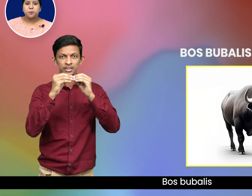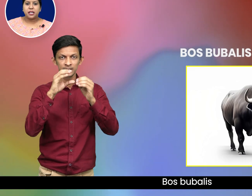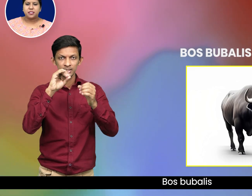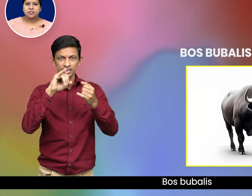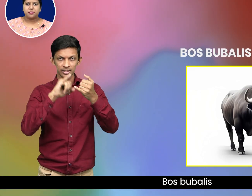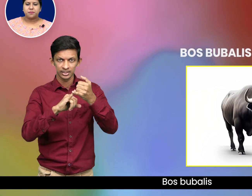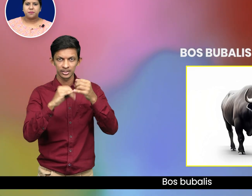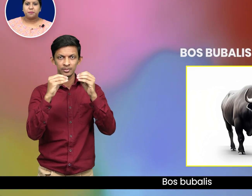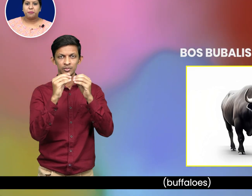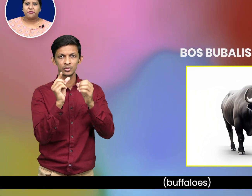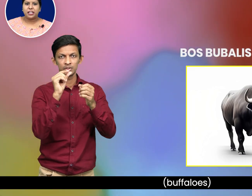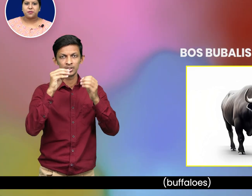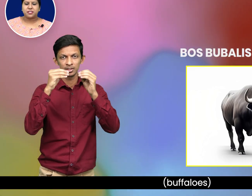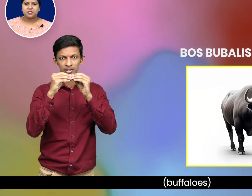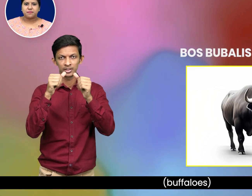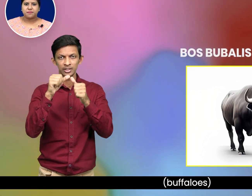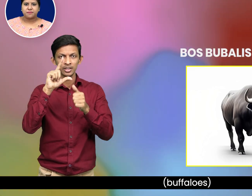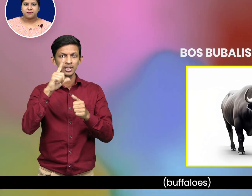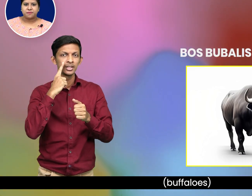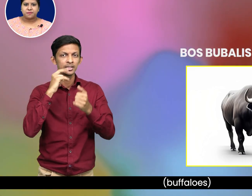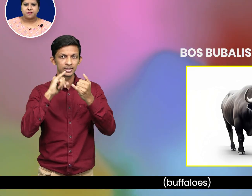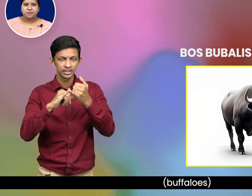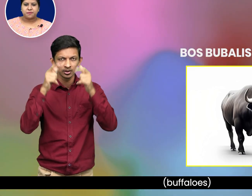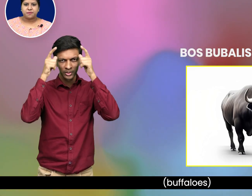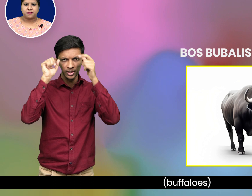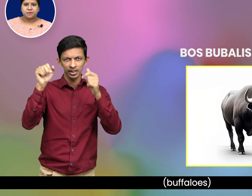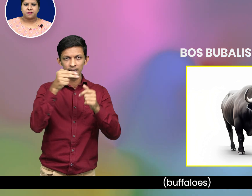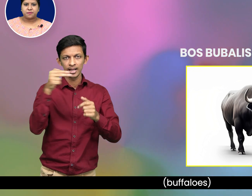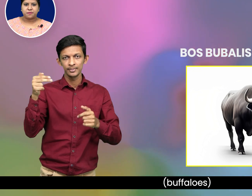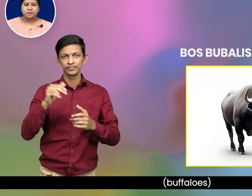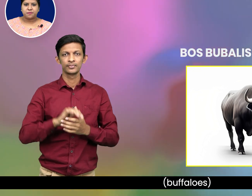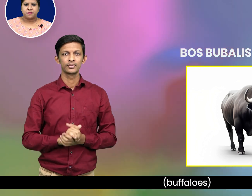Bos bubalis, buffaloes.